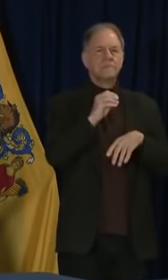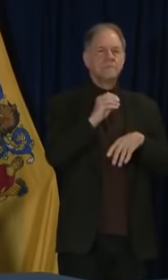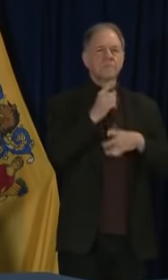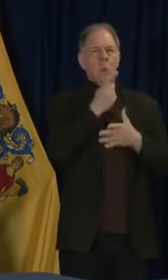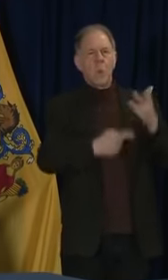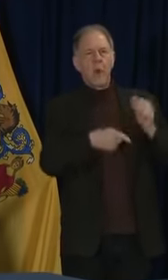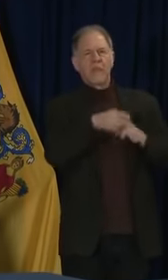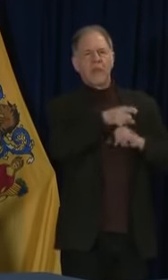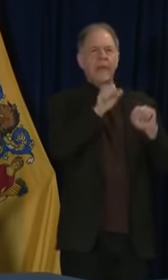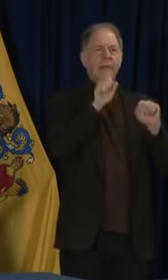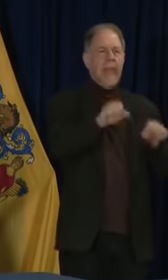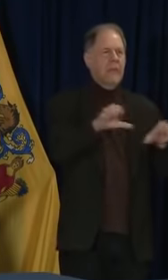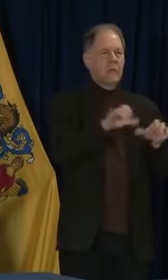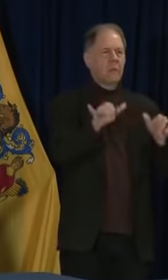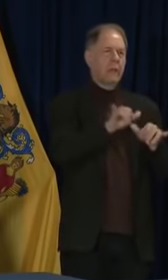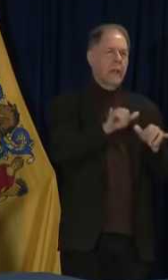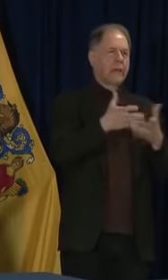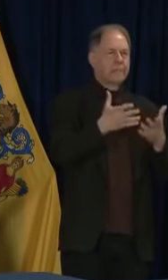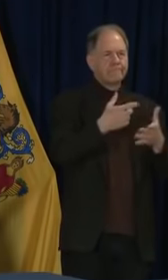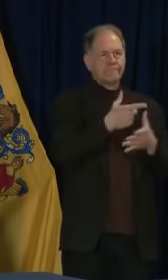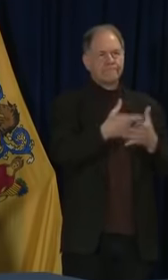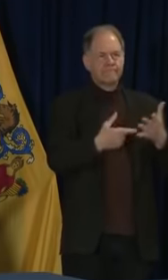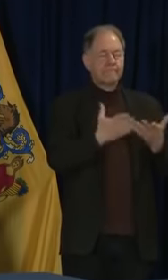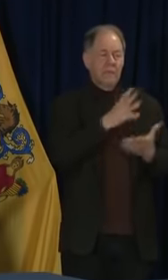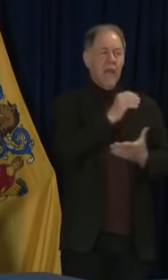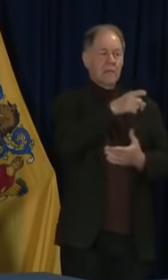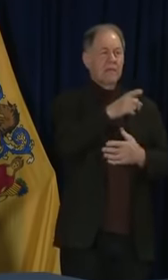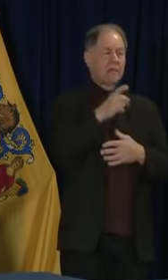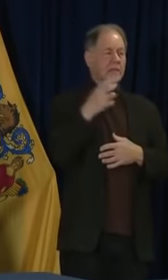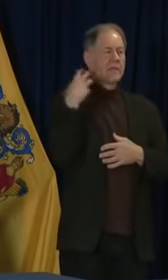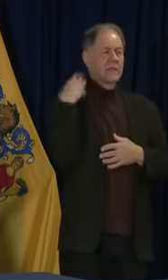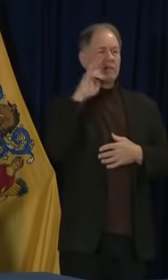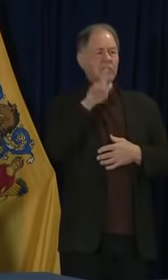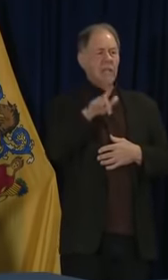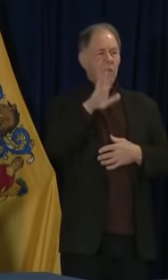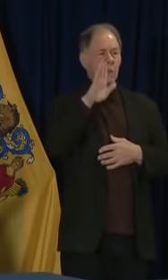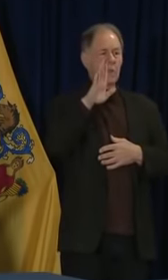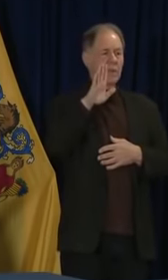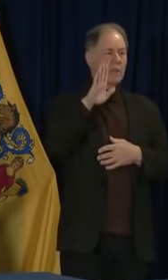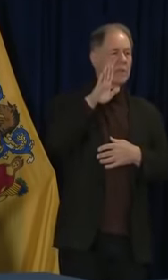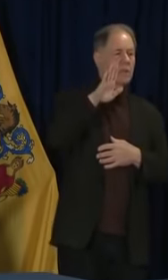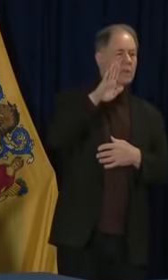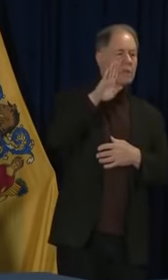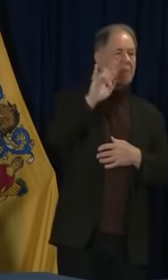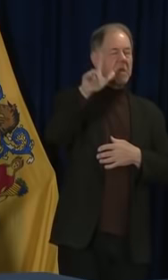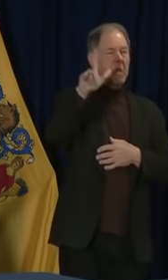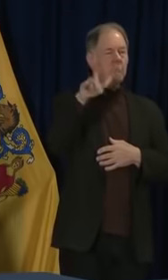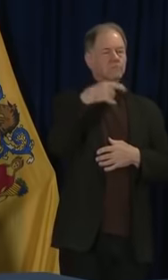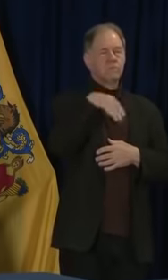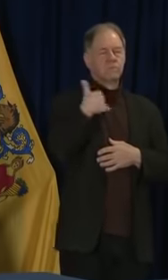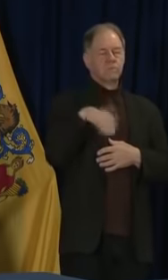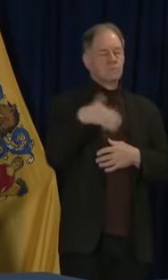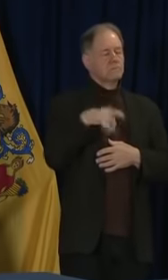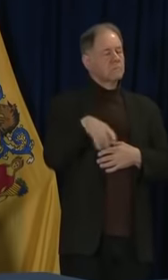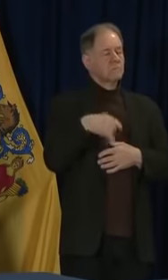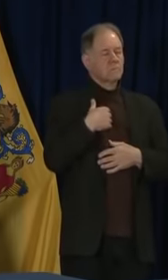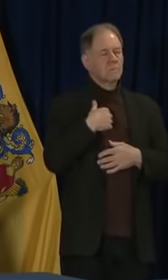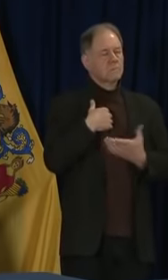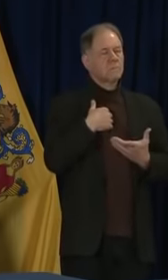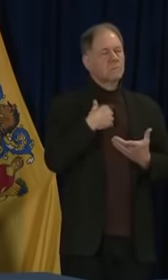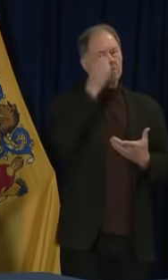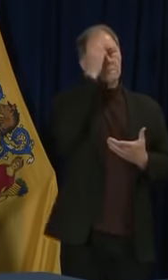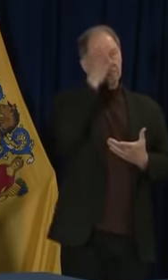roles the National Guard could play under the outstanding leadership of General Beale is a long one, and I can't sit here